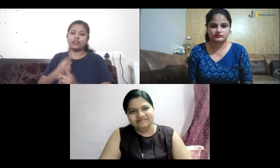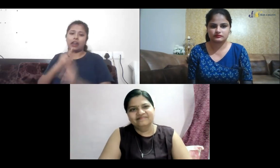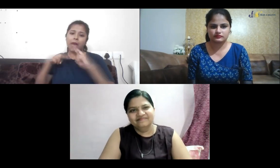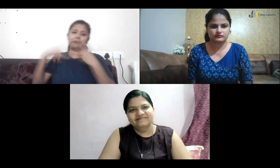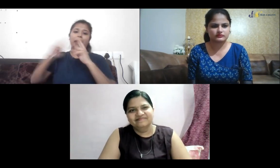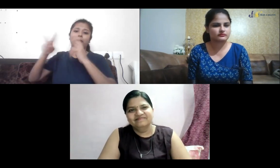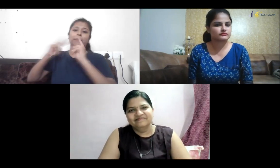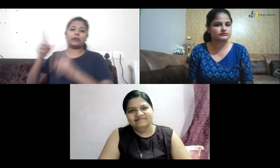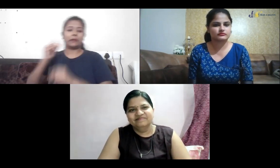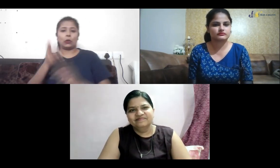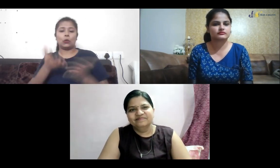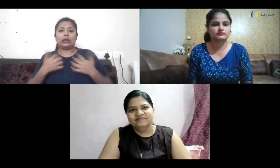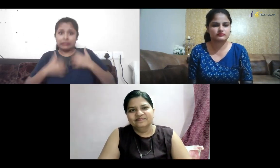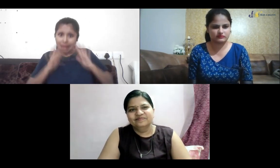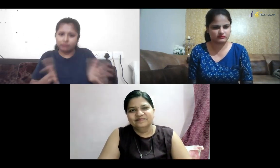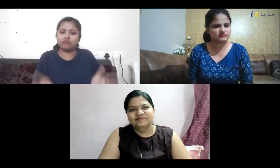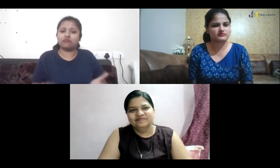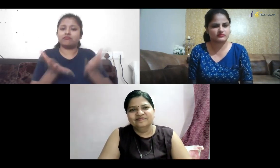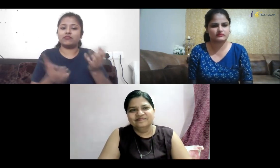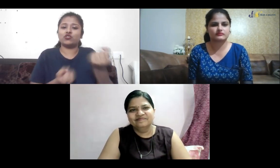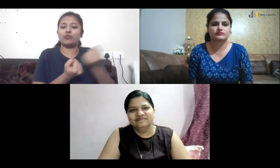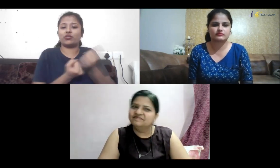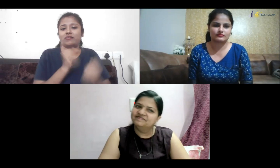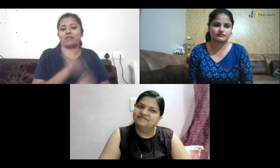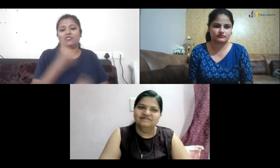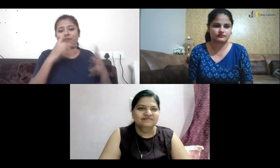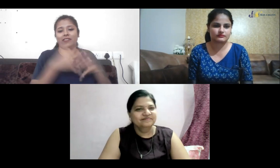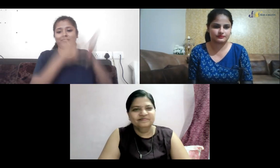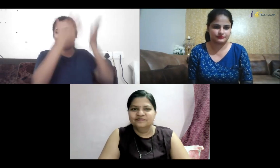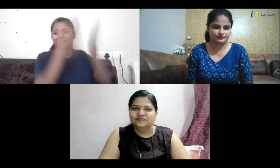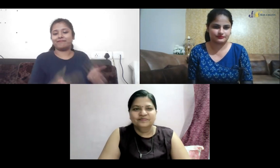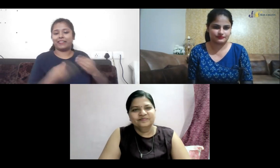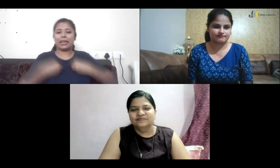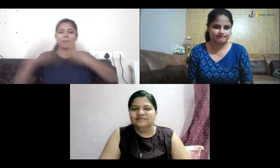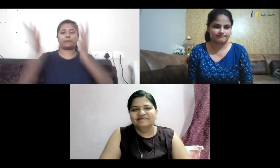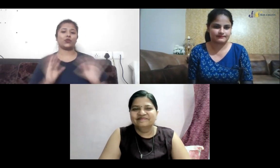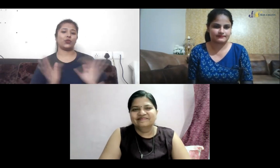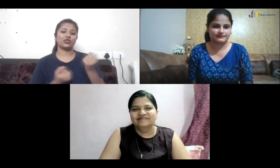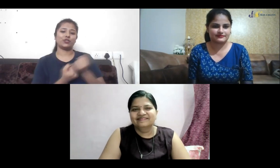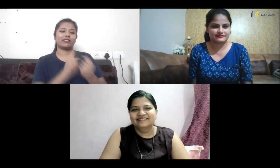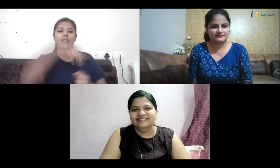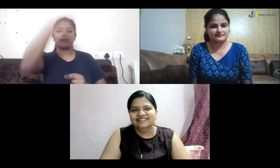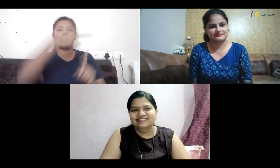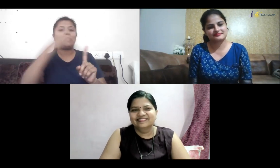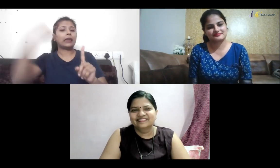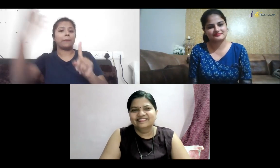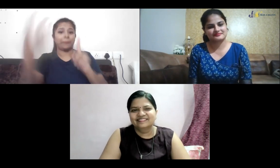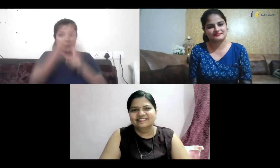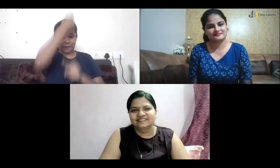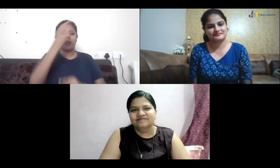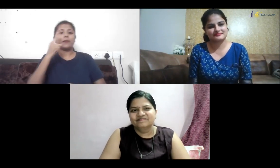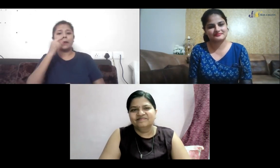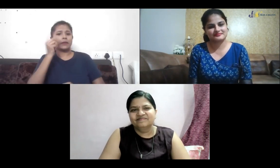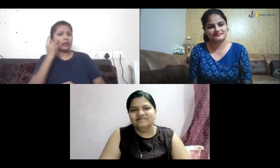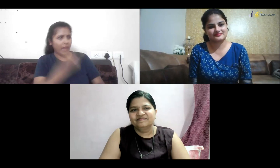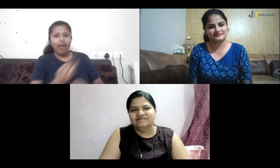deaf people have a skill, they have knowledge, but how they have an interest to learn, so we have to support them. As a being a woman, we have to support. We cannot leave